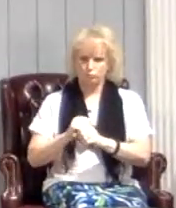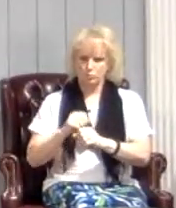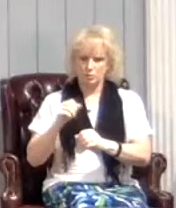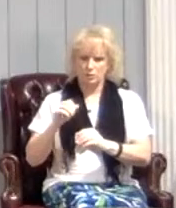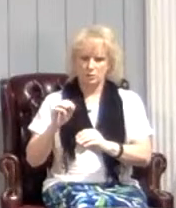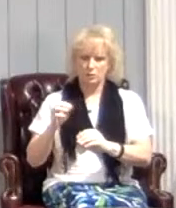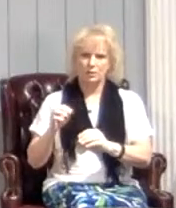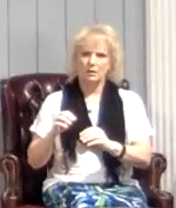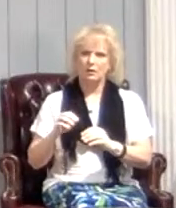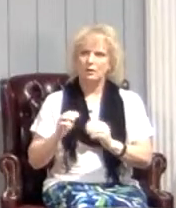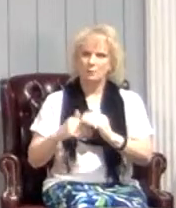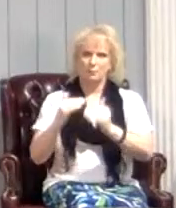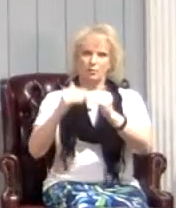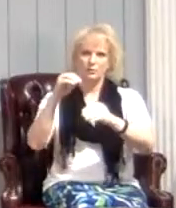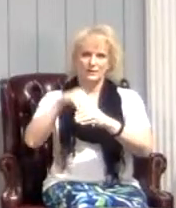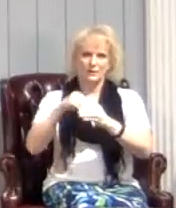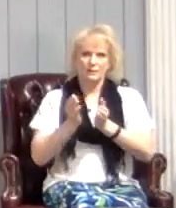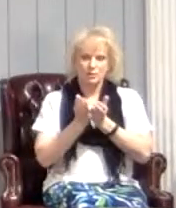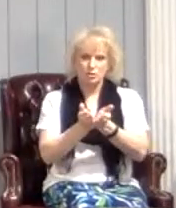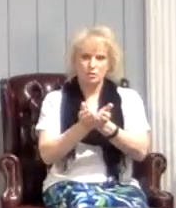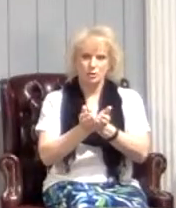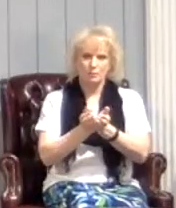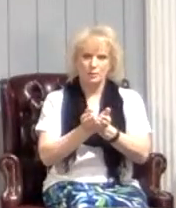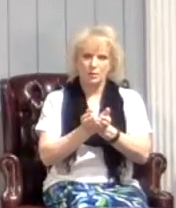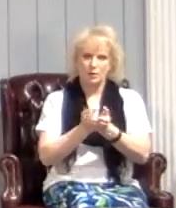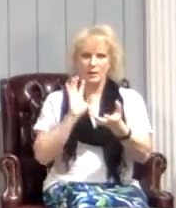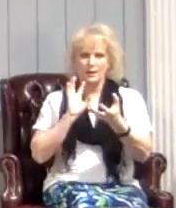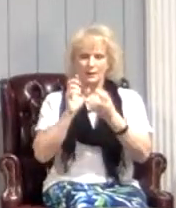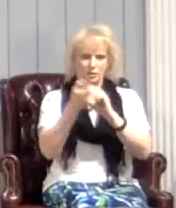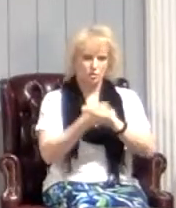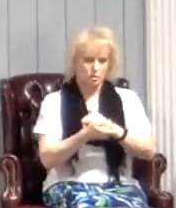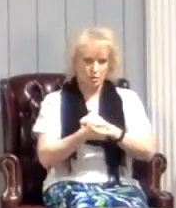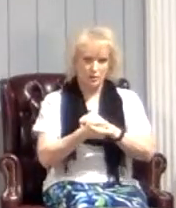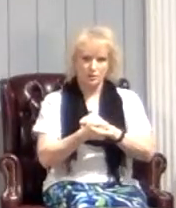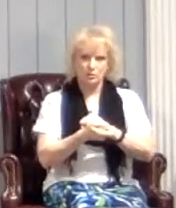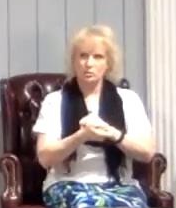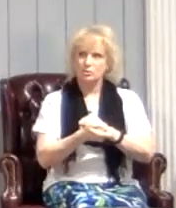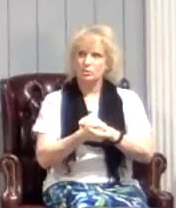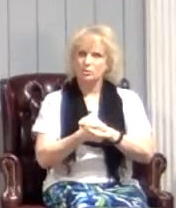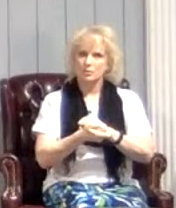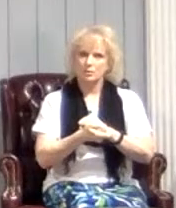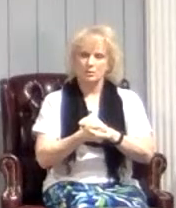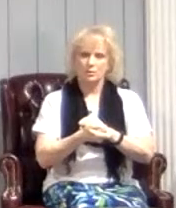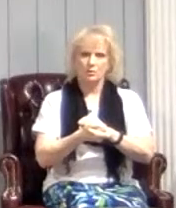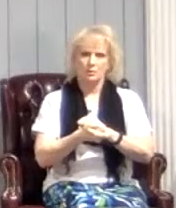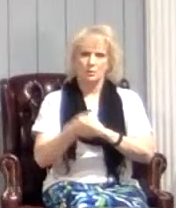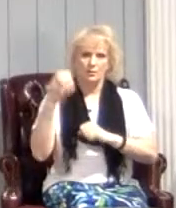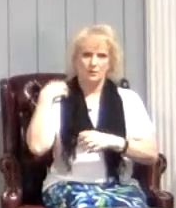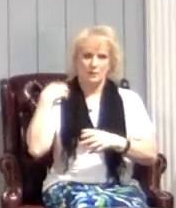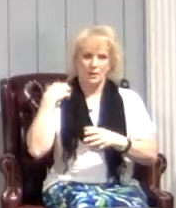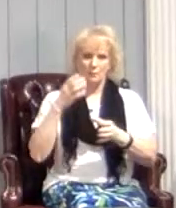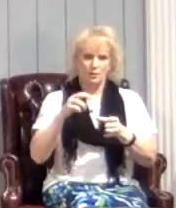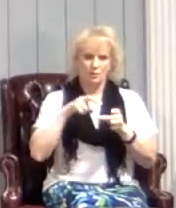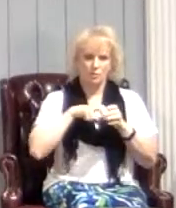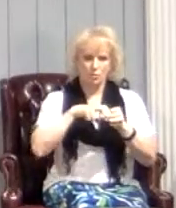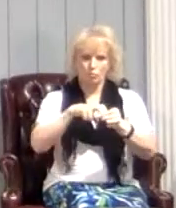in the captain's room. And for, in exchange for building the cabinet, the ship that took him to Iceland